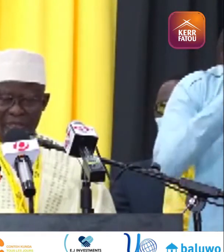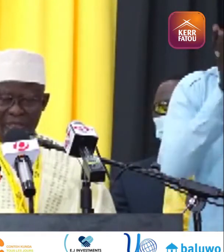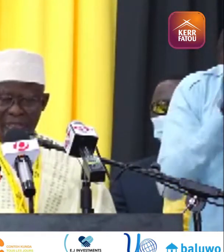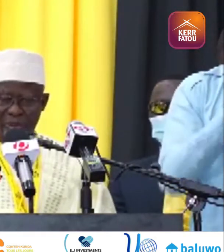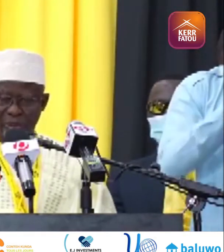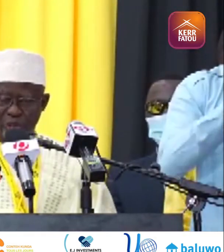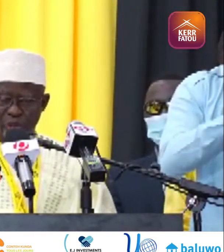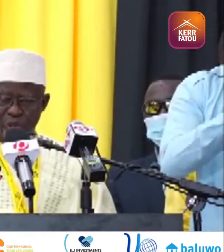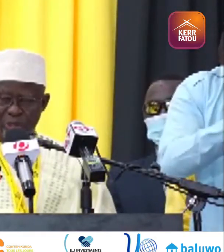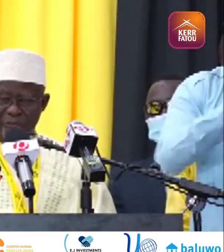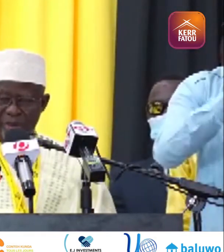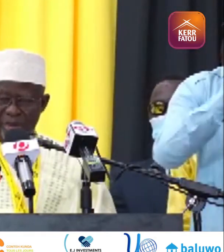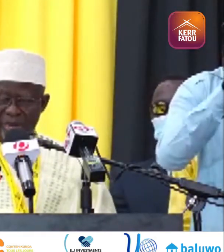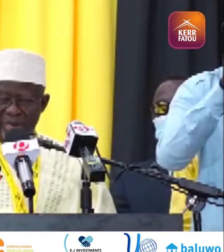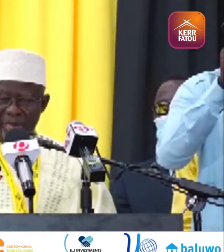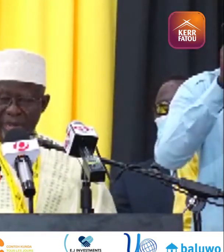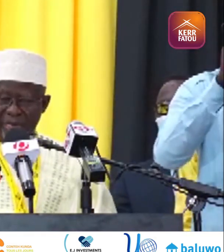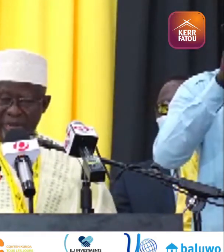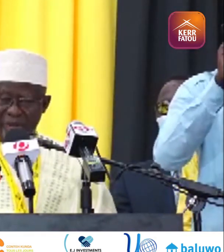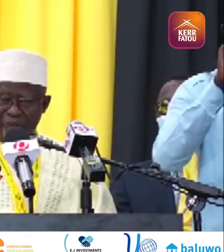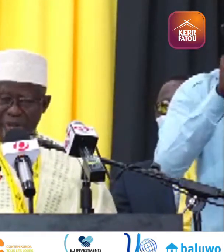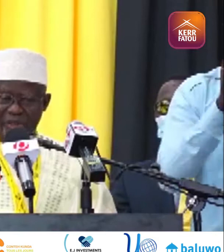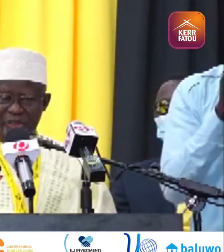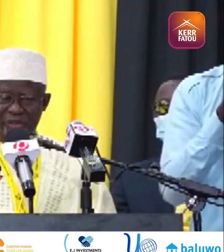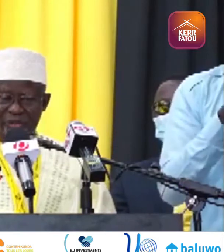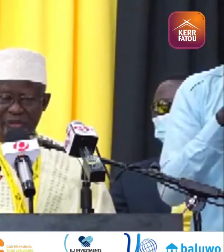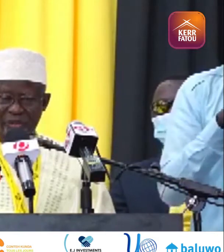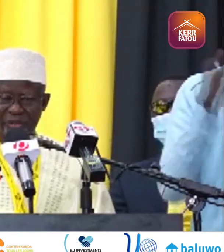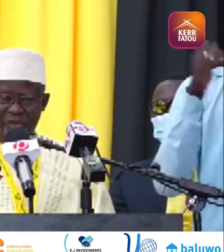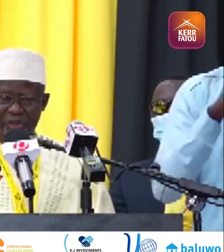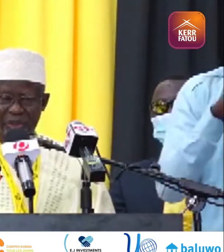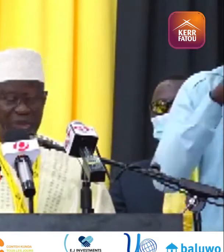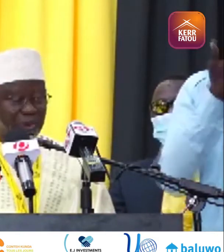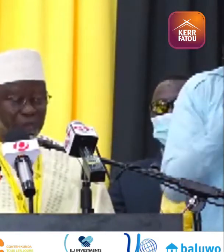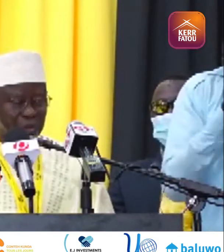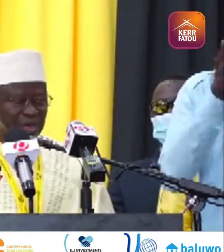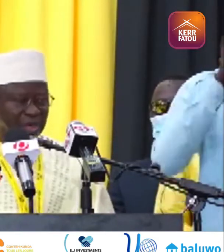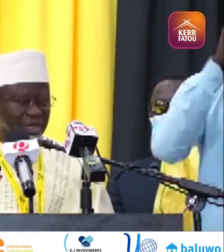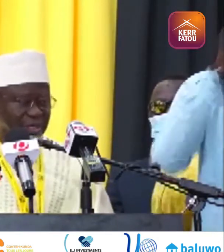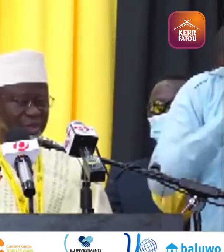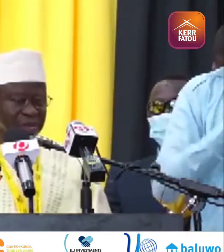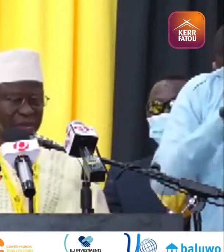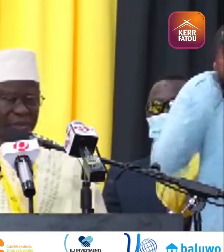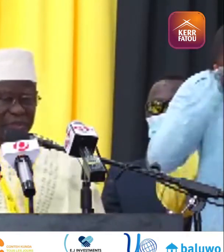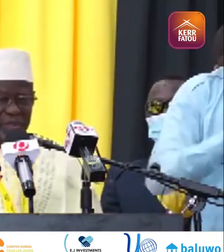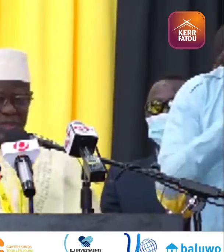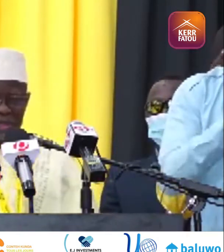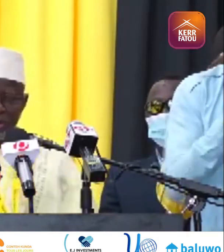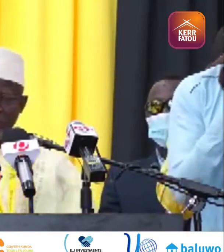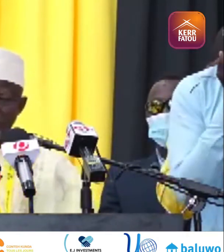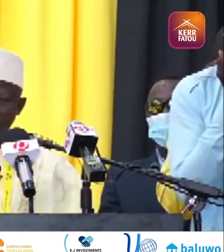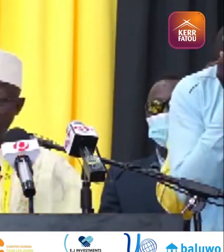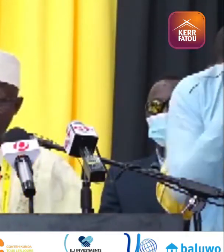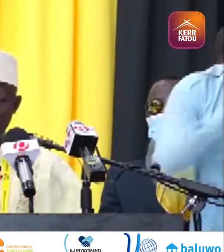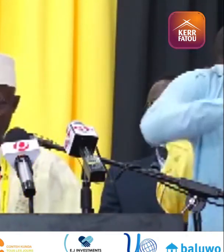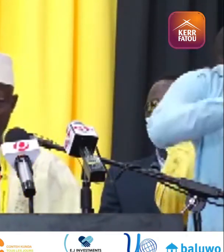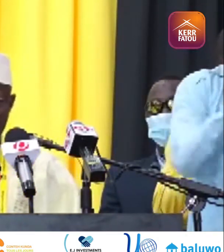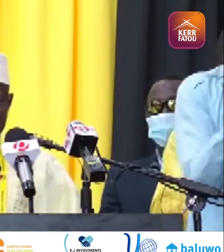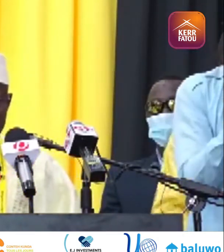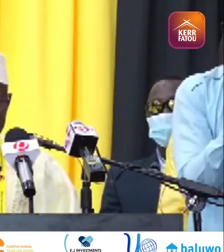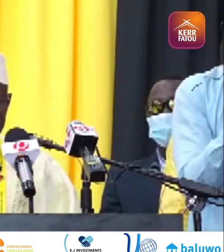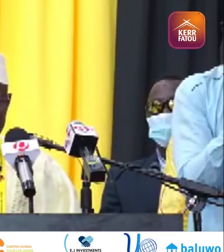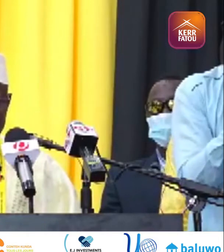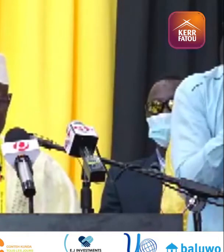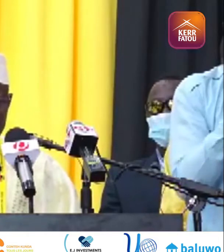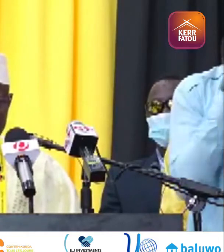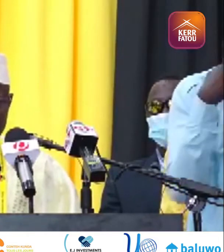rally, which was supposed to have been held at the end of March. But unfortunately, the COVID-19